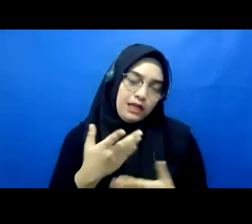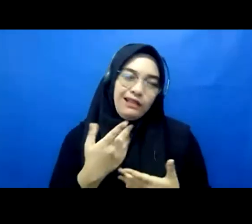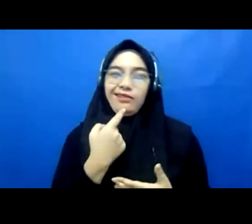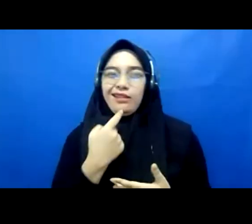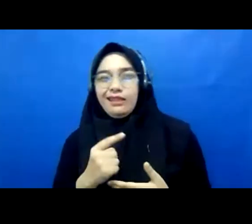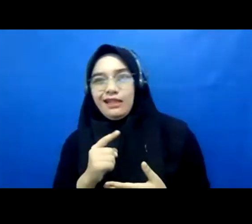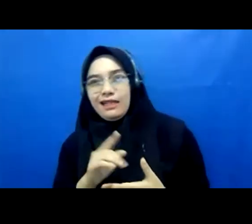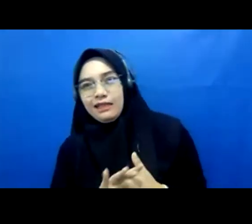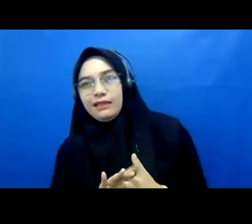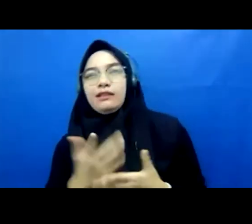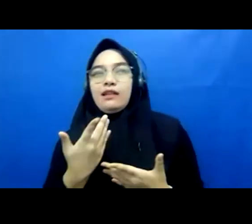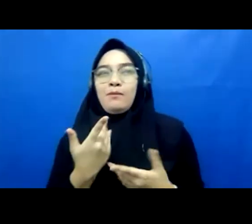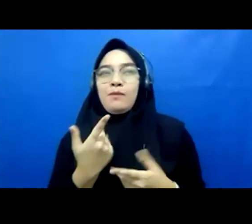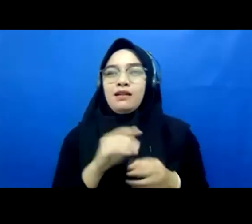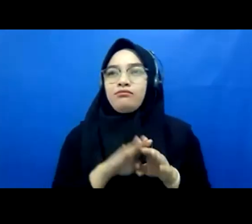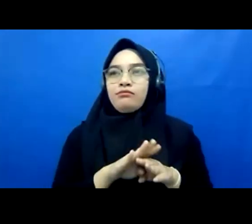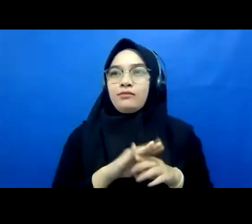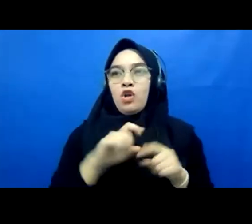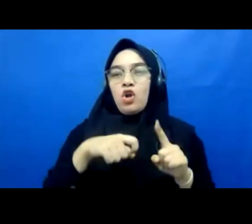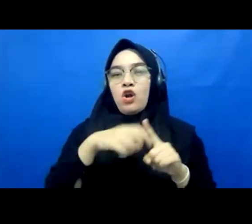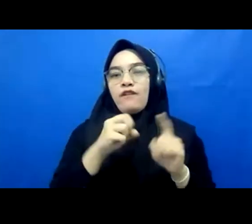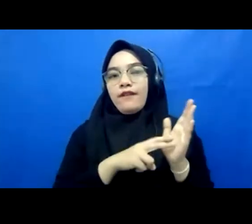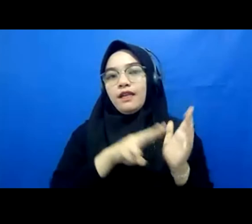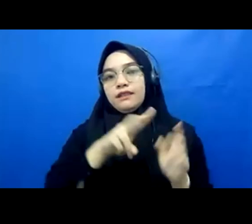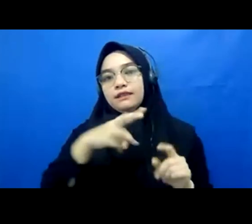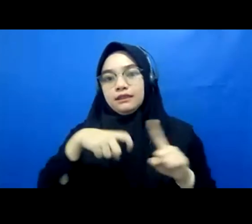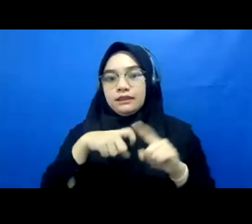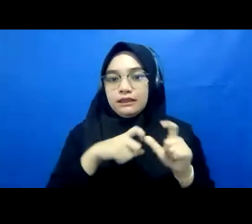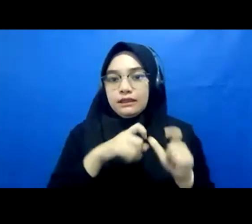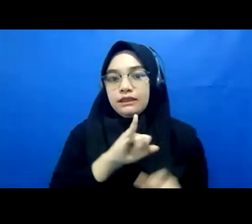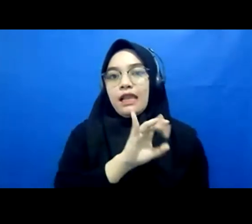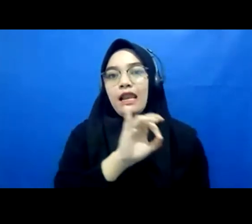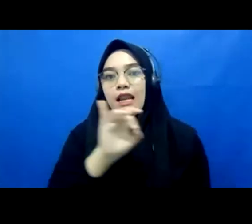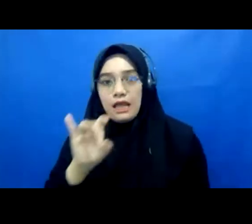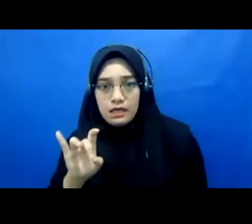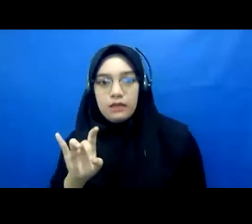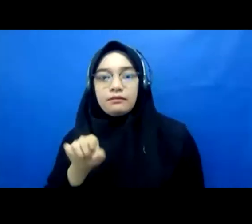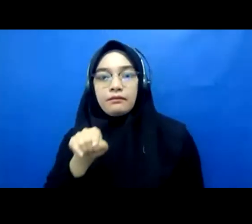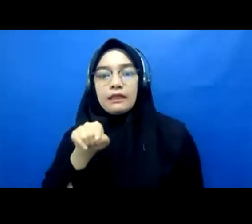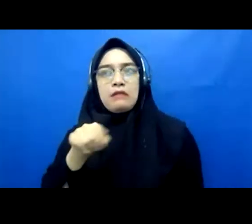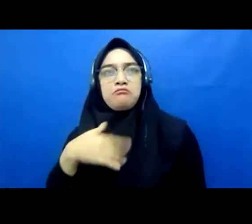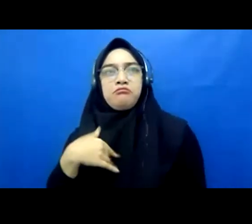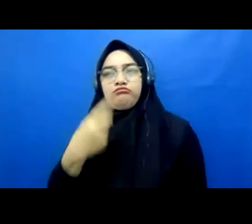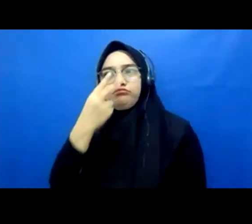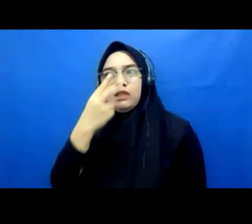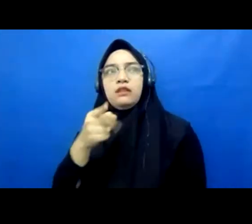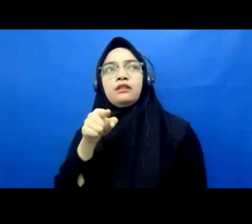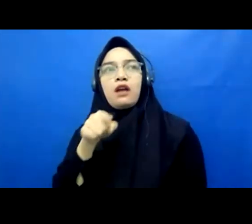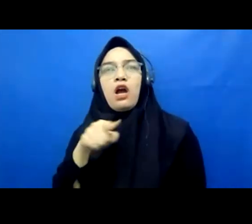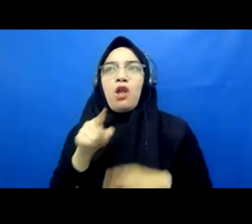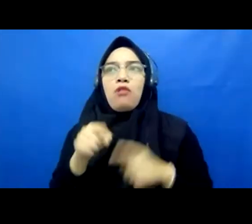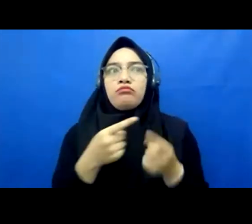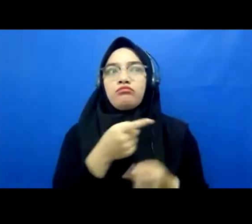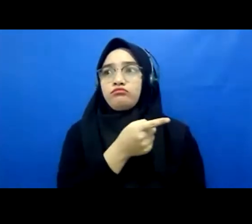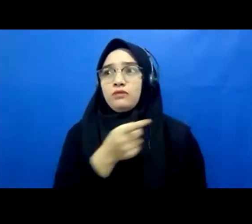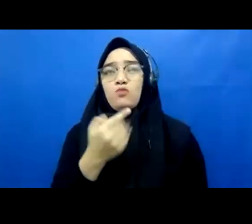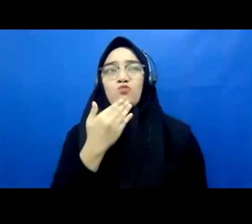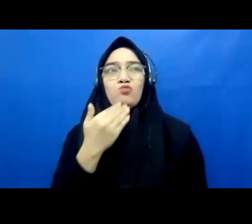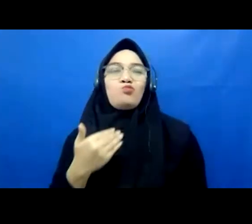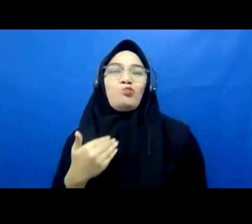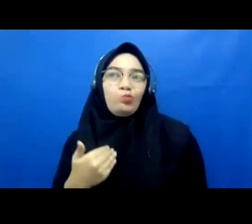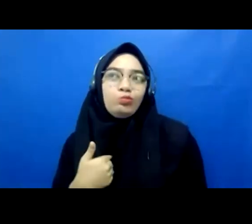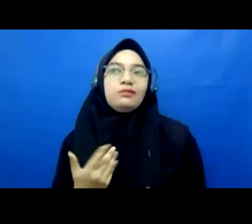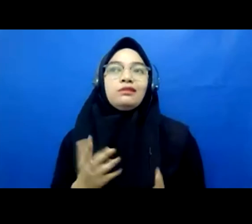not pigeonholing our graduates into certain industries. They should have the opportunity to gain transferable skills and go on into any